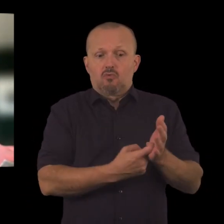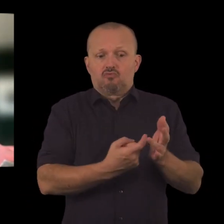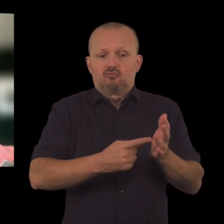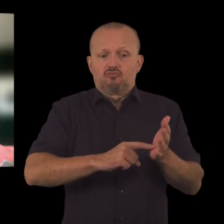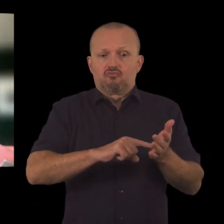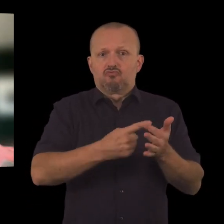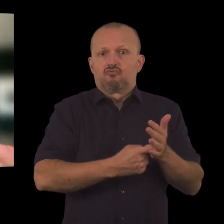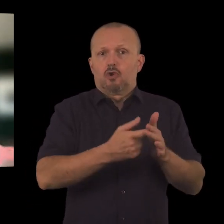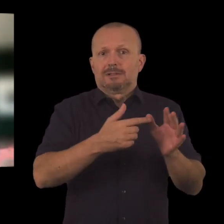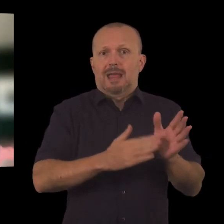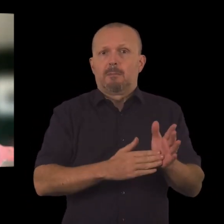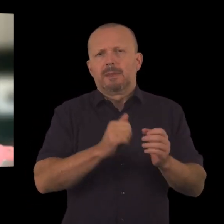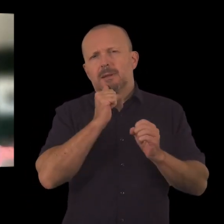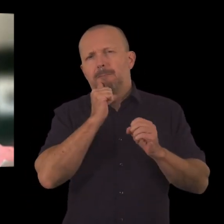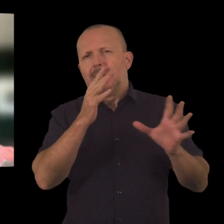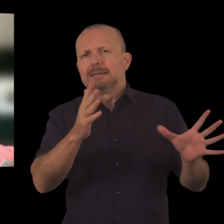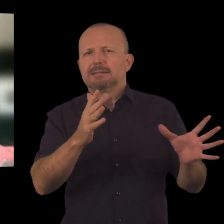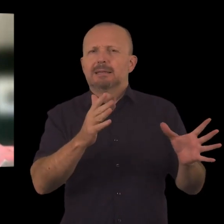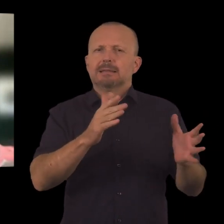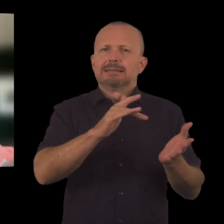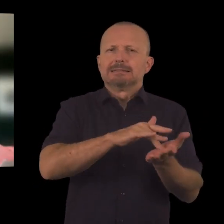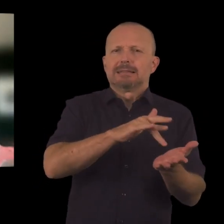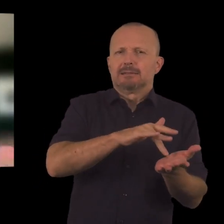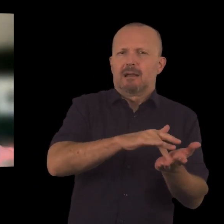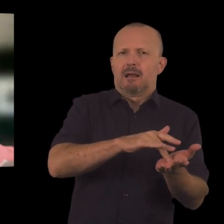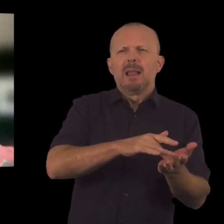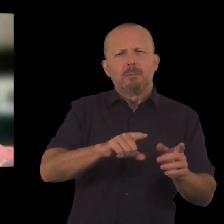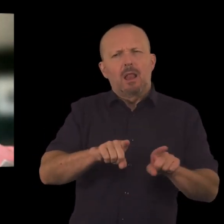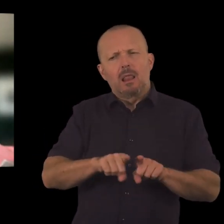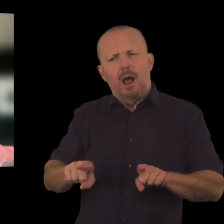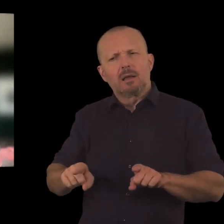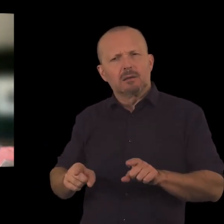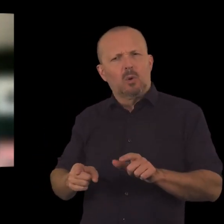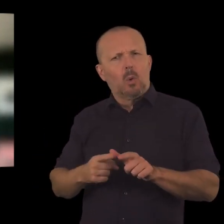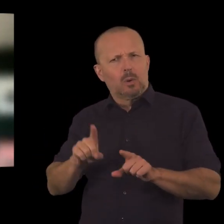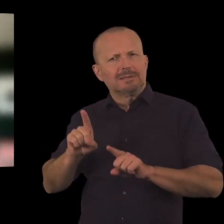and potentially spark something is also something we want to do.